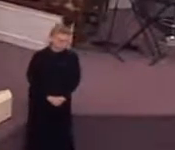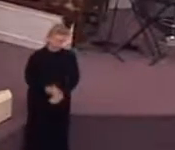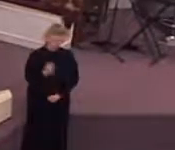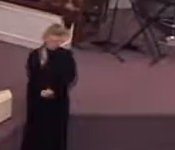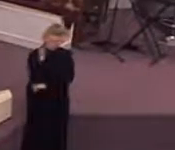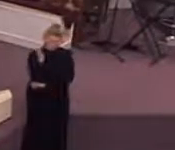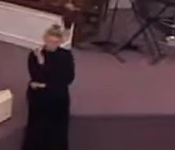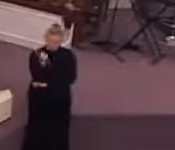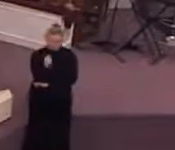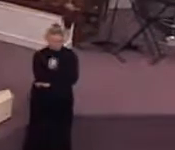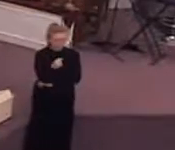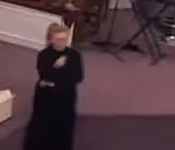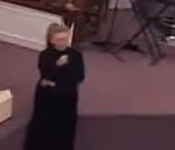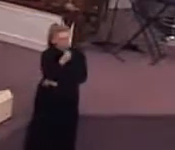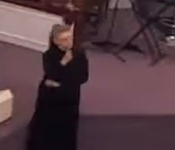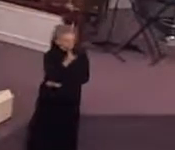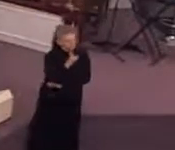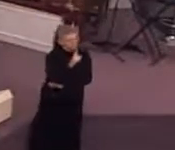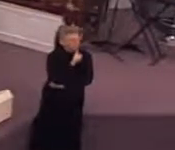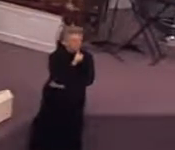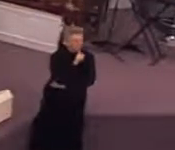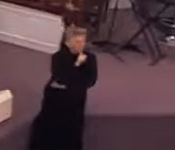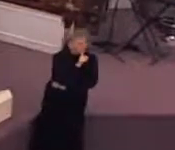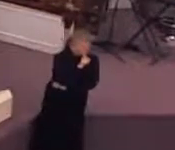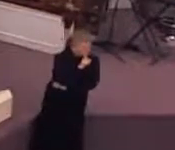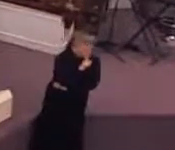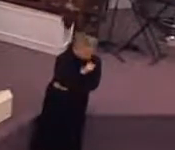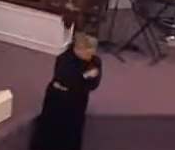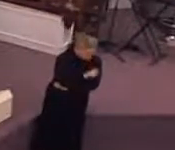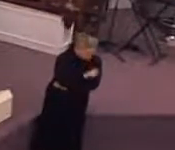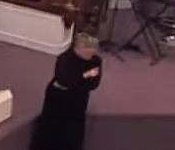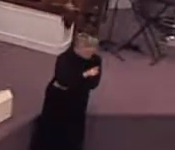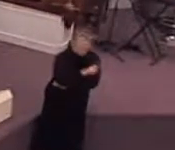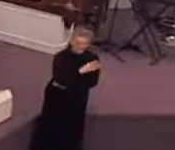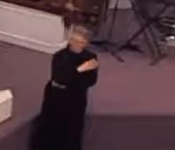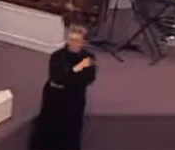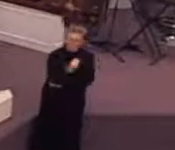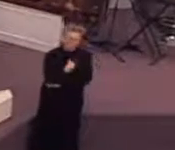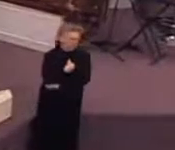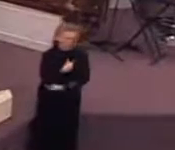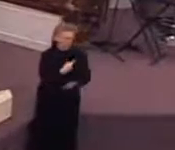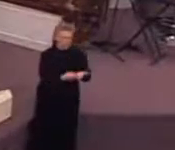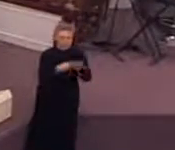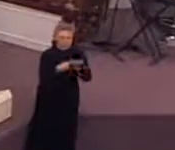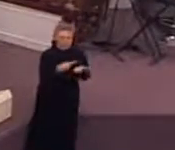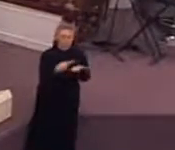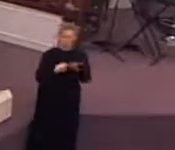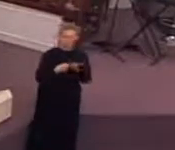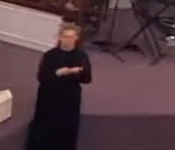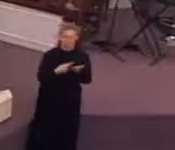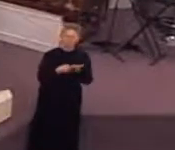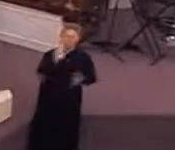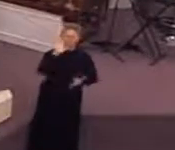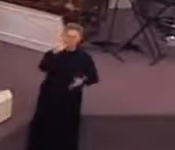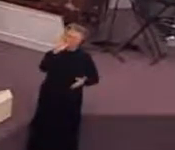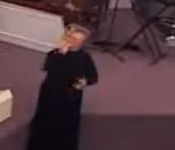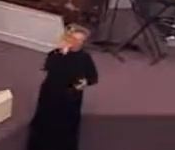Why? Because God is. And we're not debating His existence.